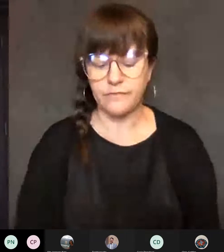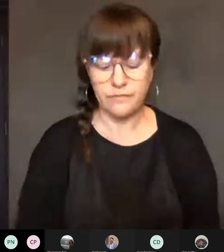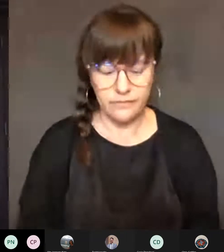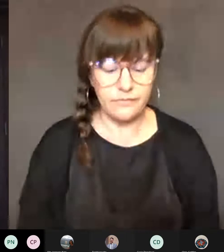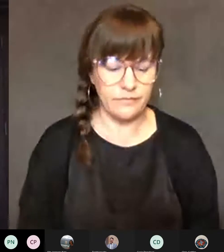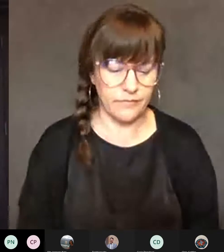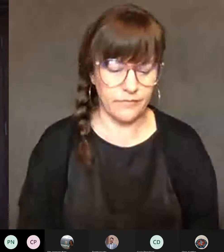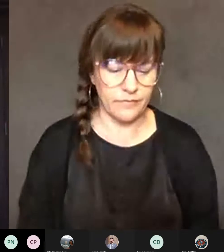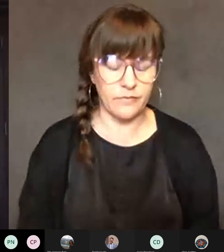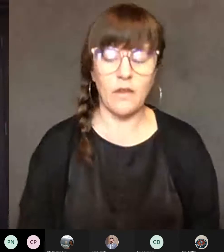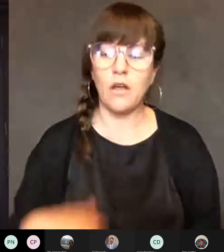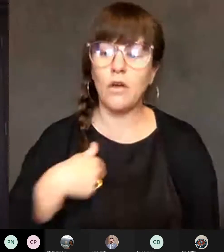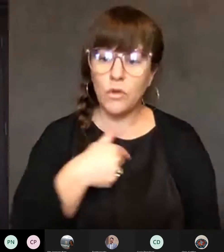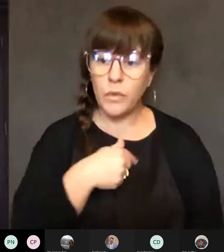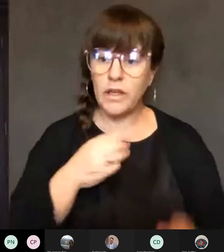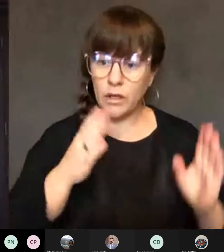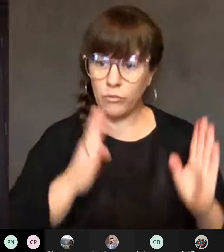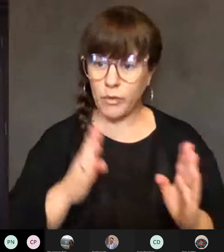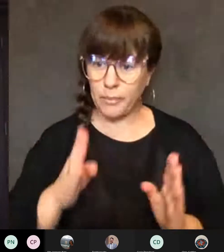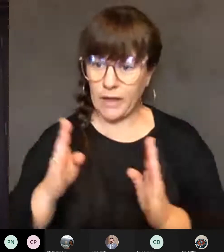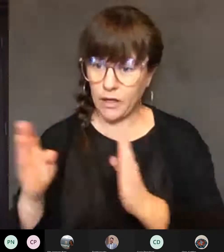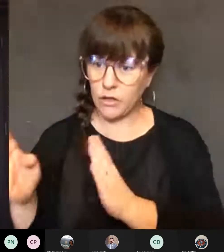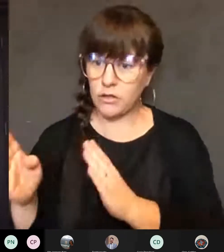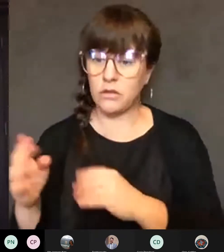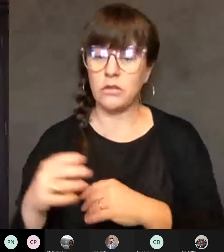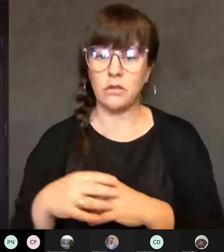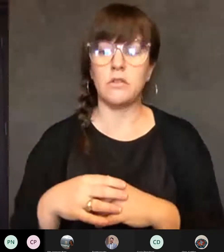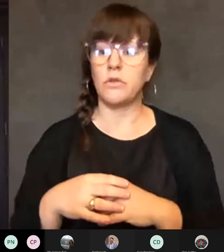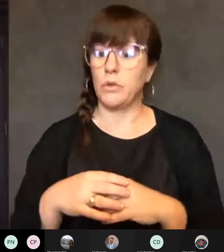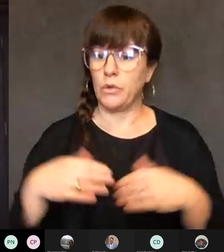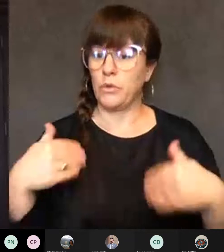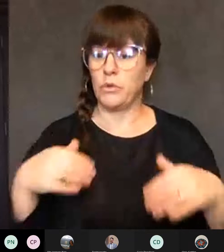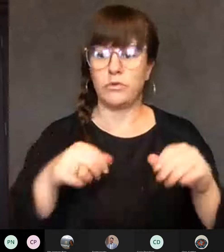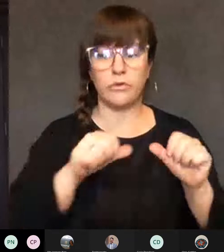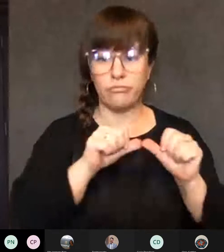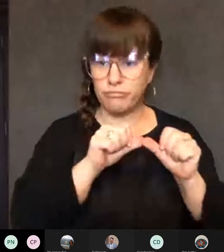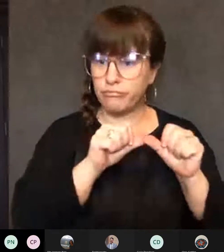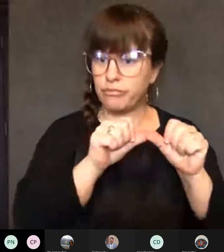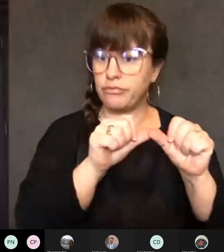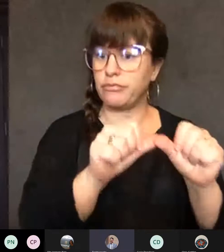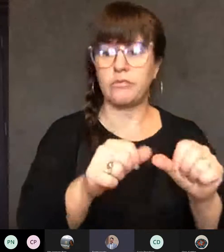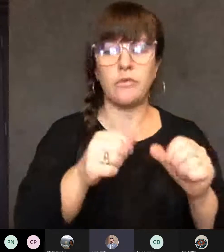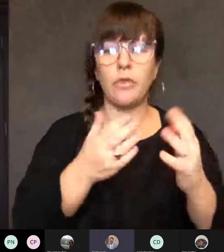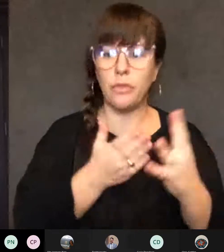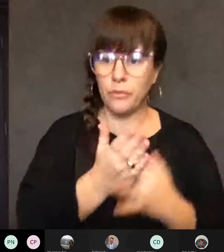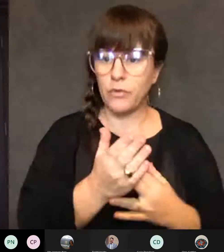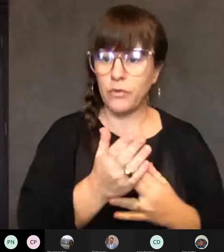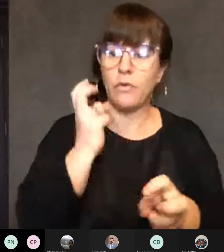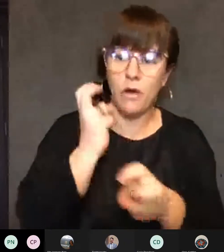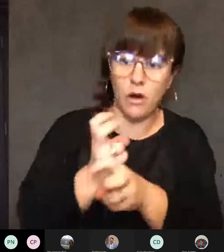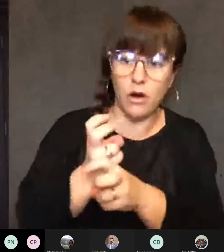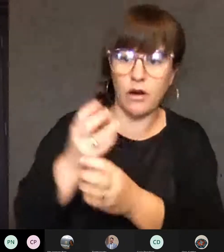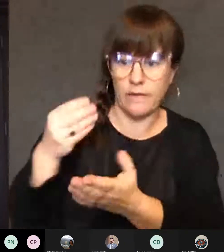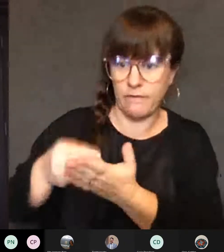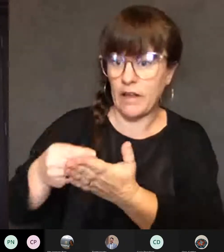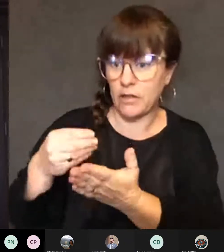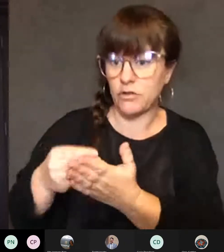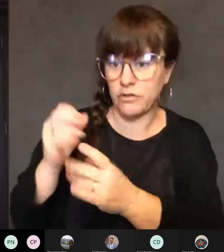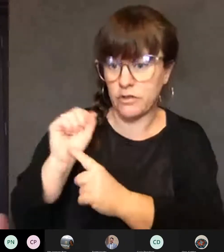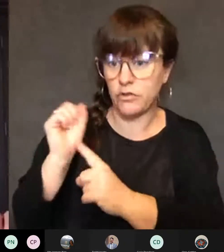we've, prepared to withstand some pretty difficult financial circumstances, one of the